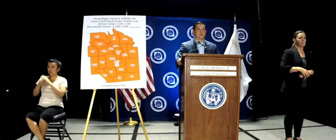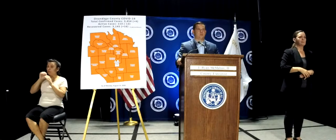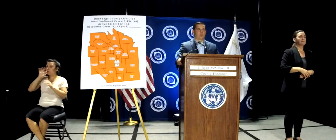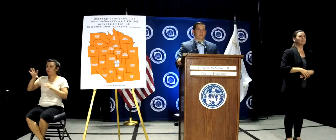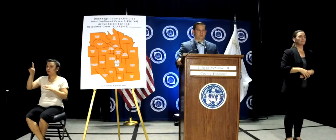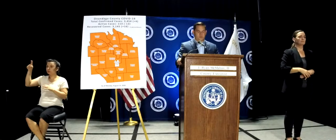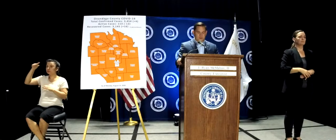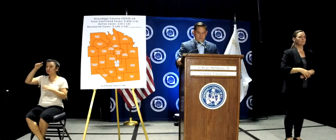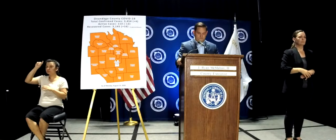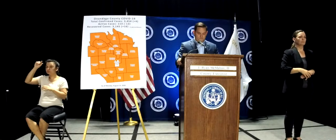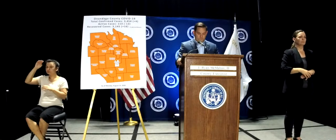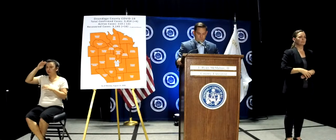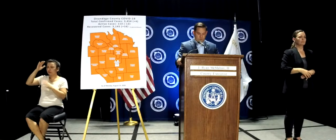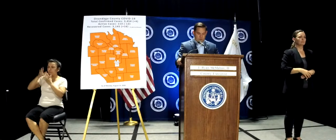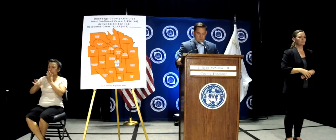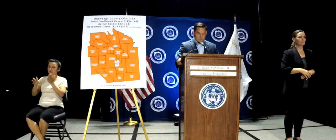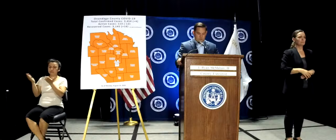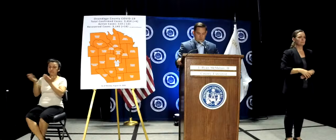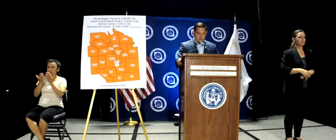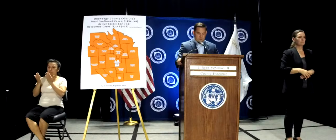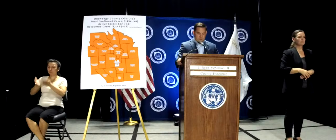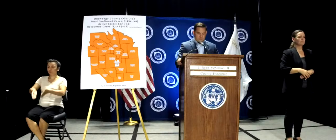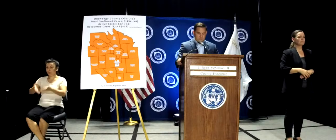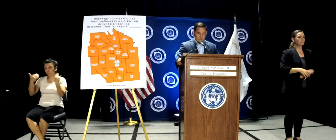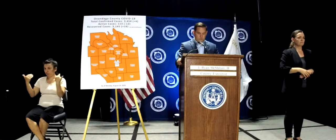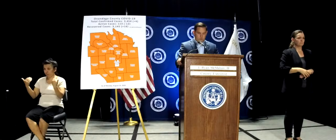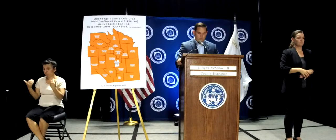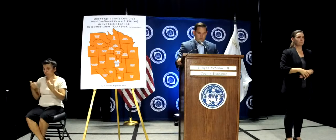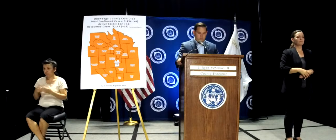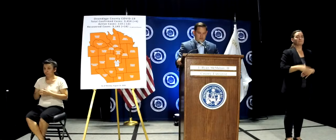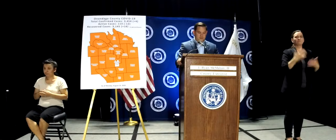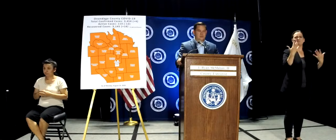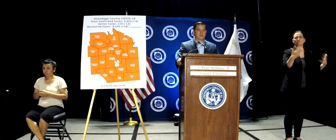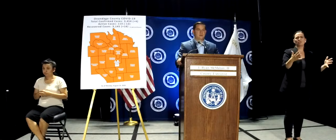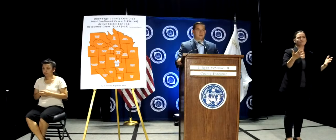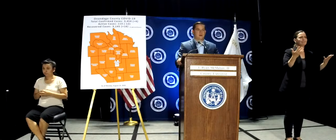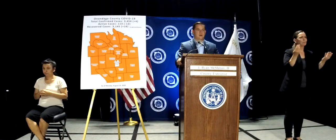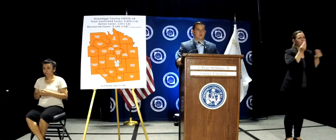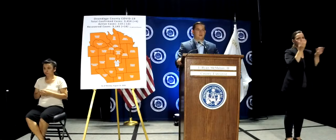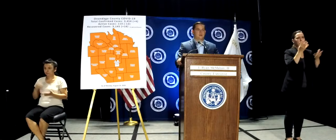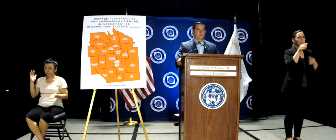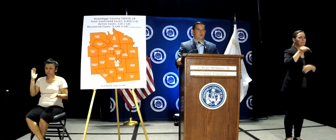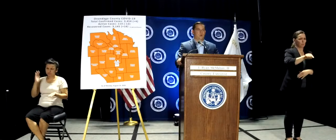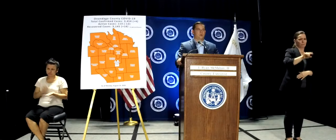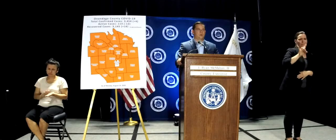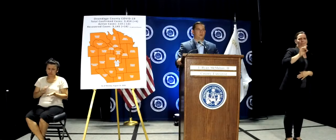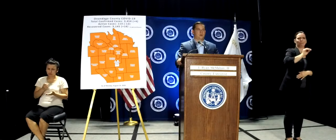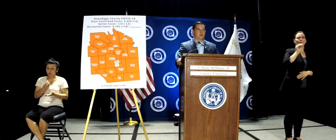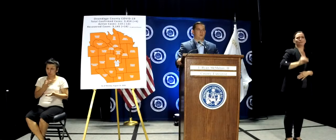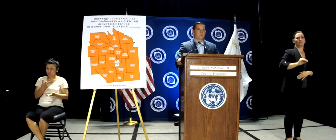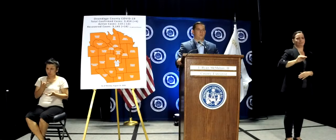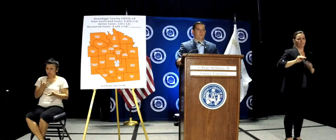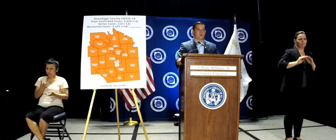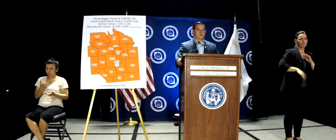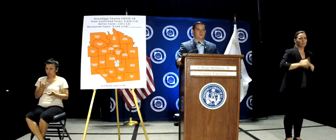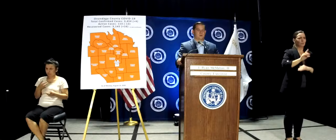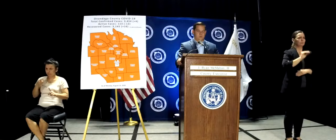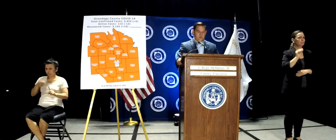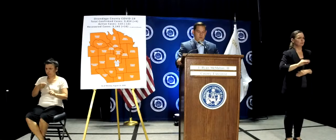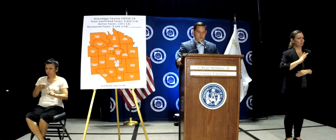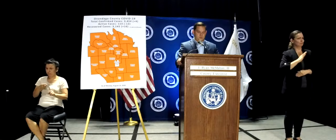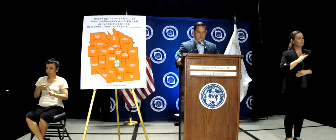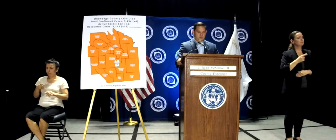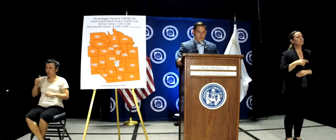on that, 0.8%. Certainly one of the best in New York, but